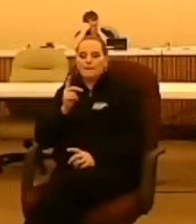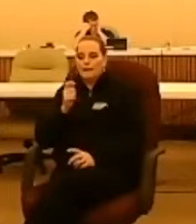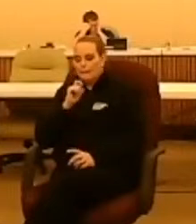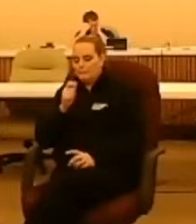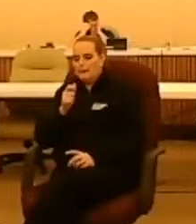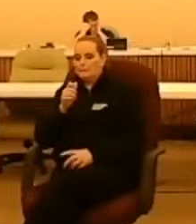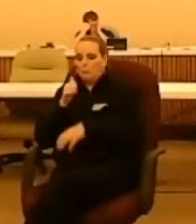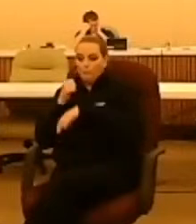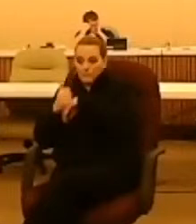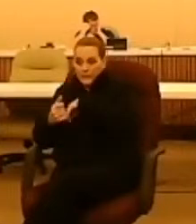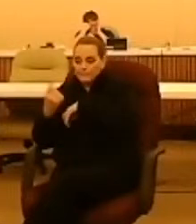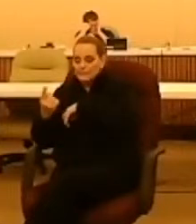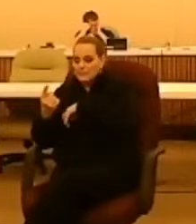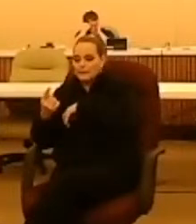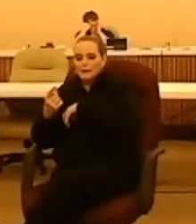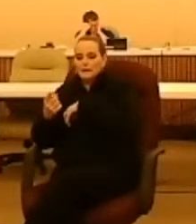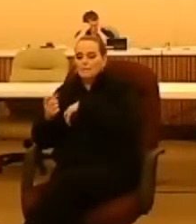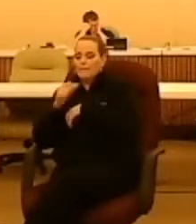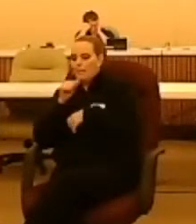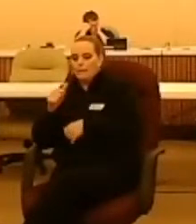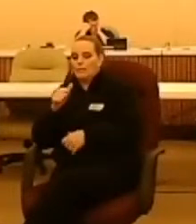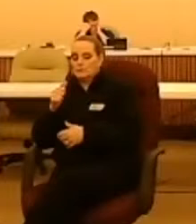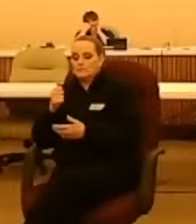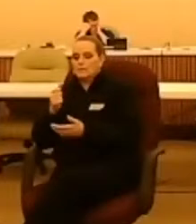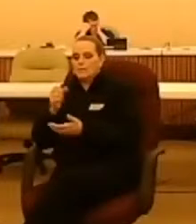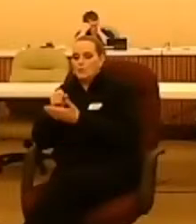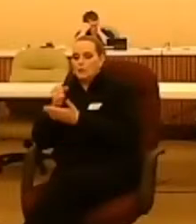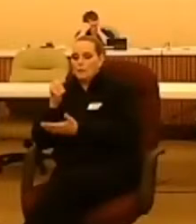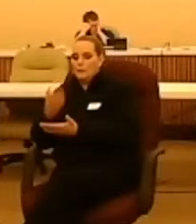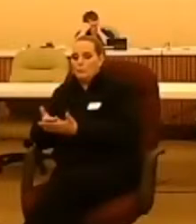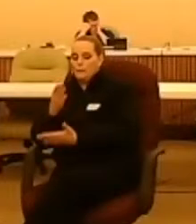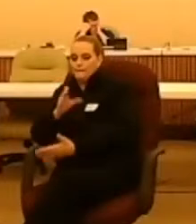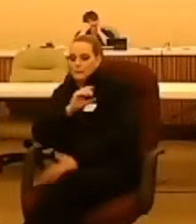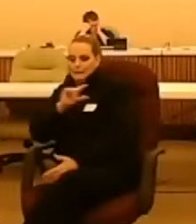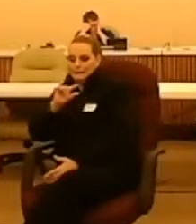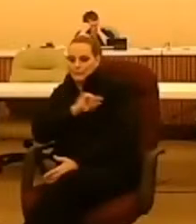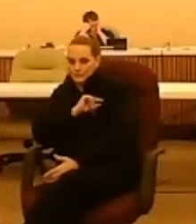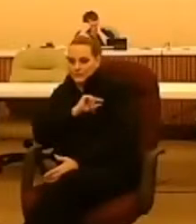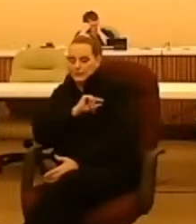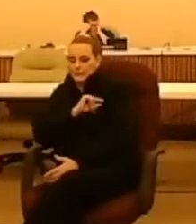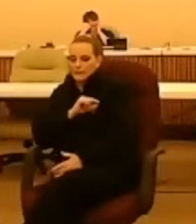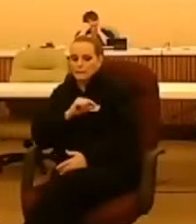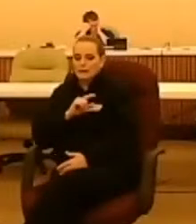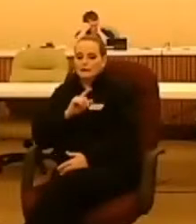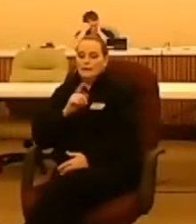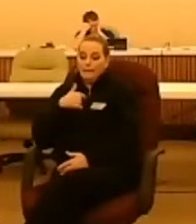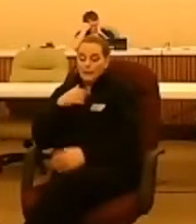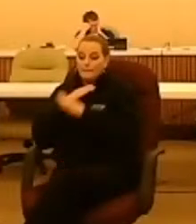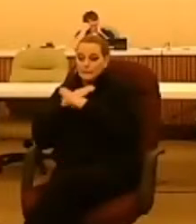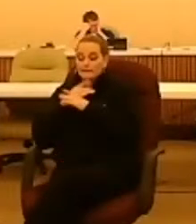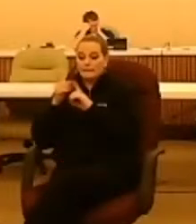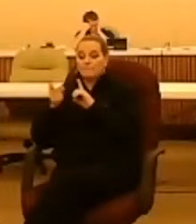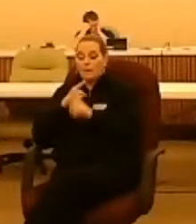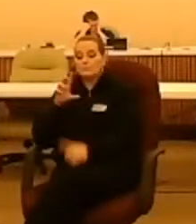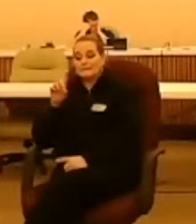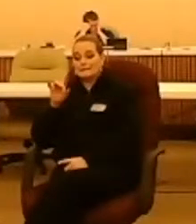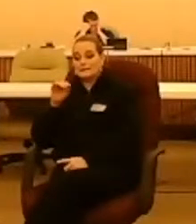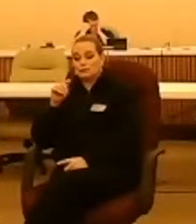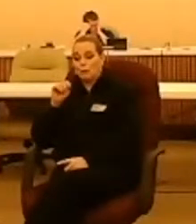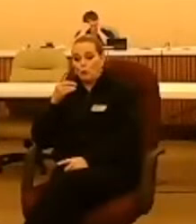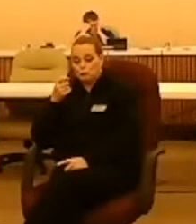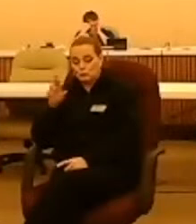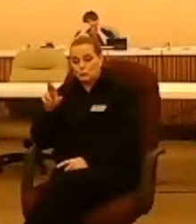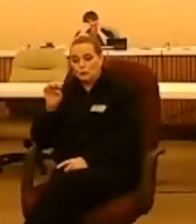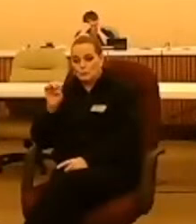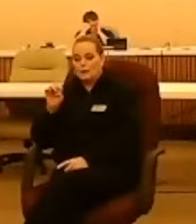do something, but not found to be guilty of that allegation, are protected from disclosure.